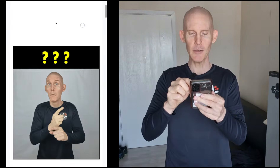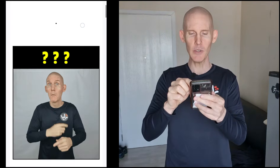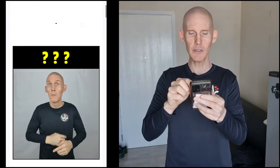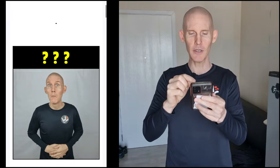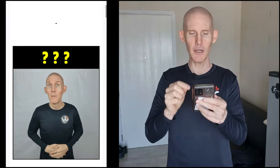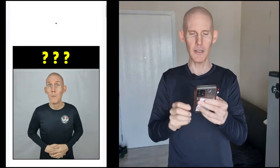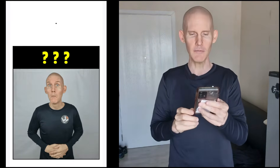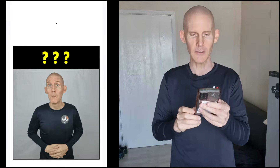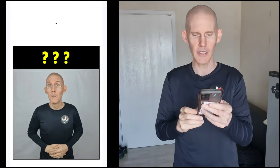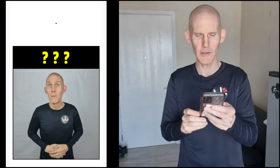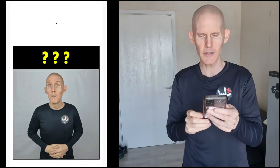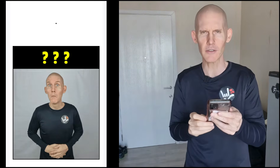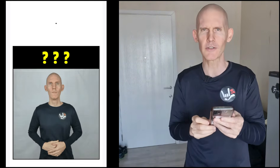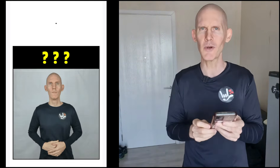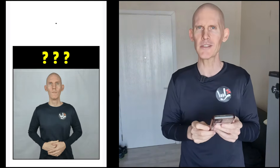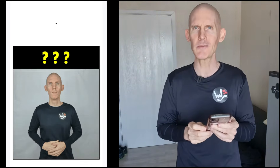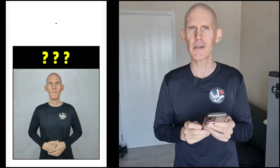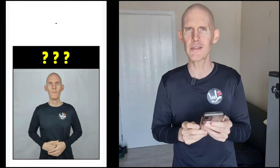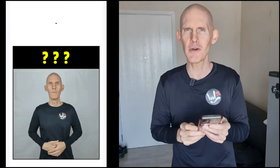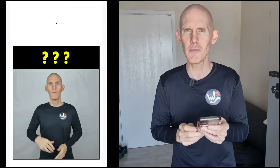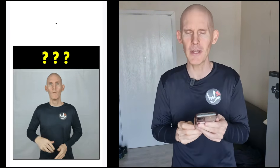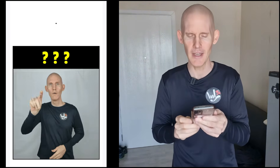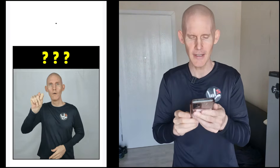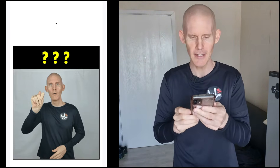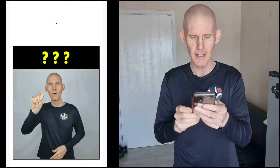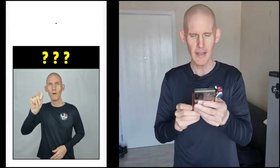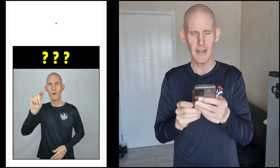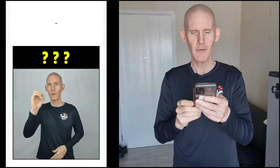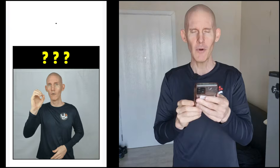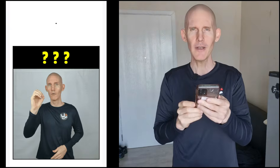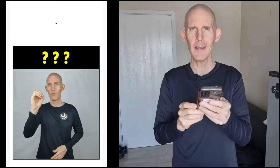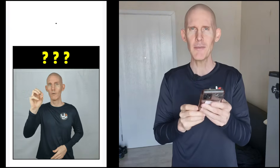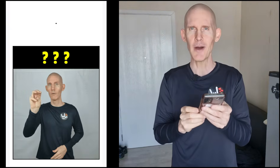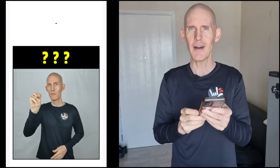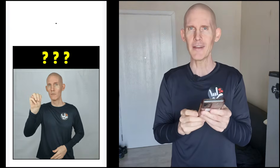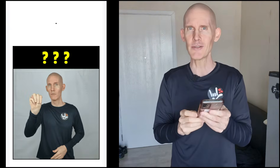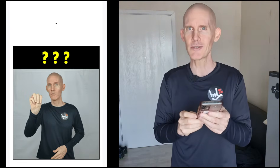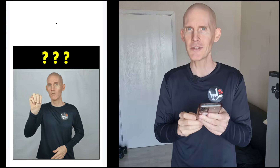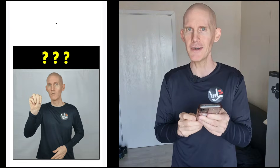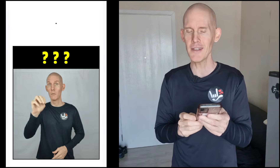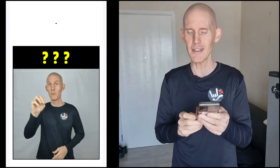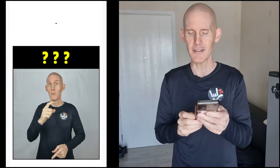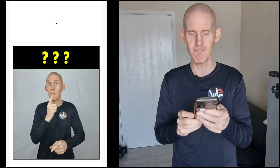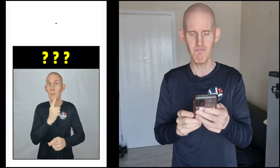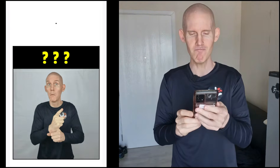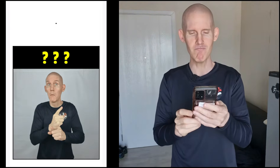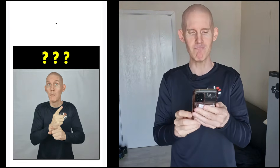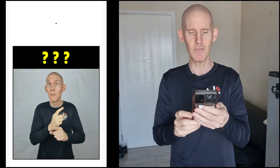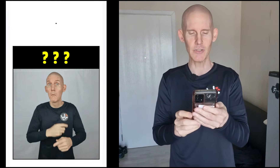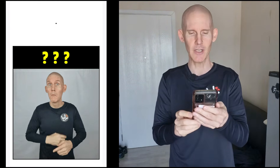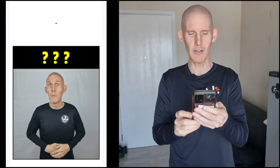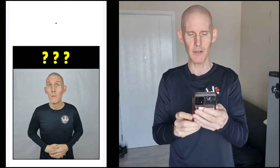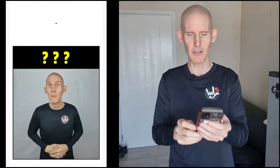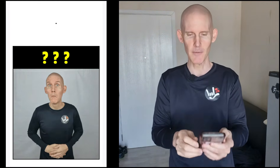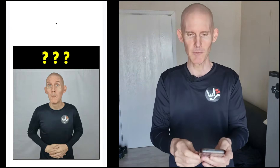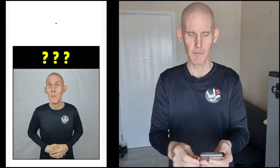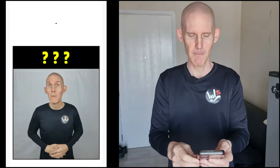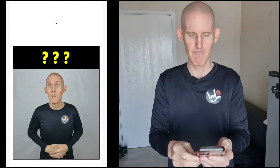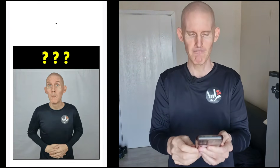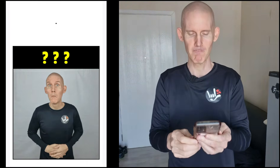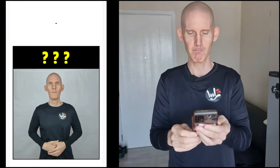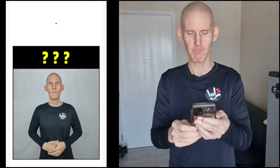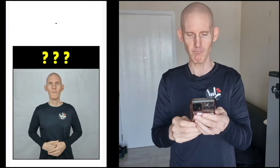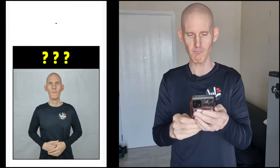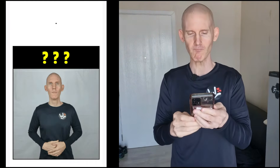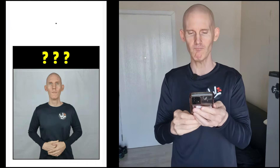going to see me signing. Let's take a look. There's question marks above my head. What am I signing? Let's take a look.